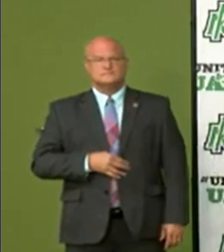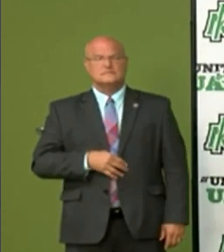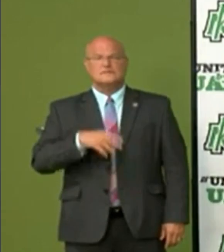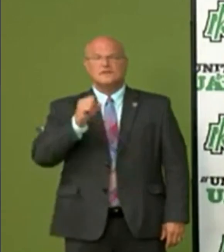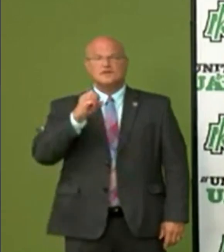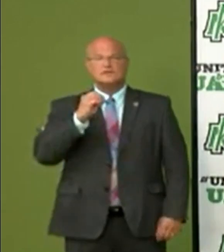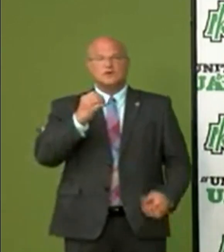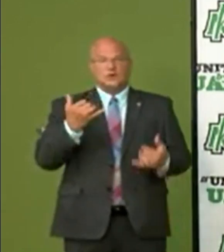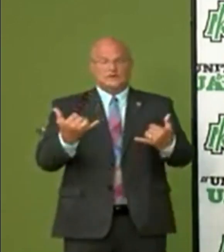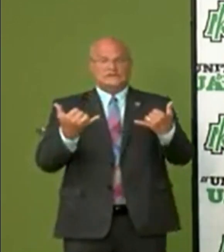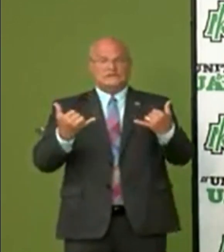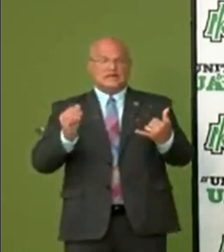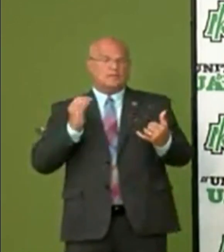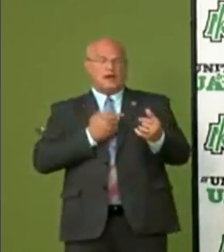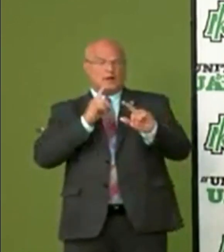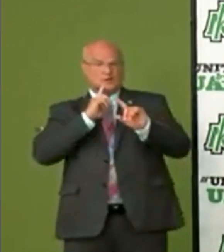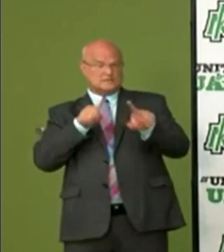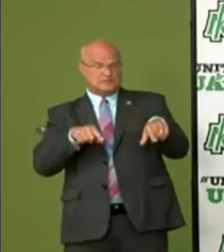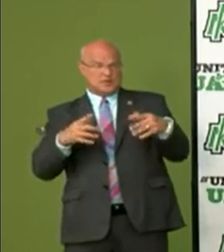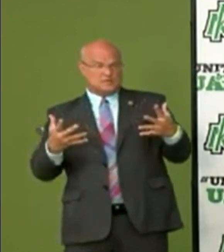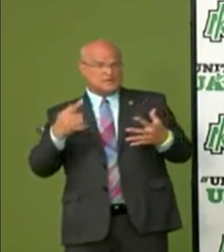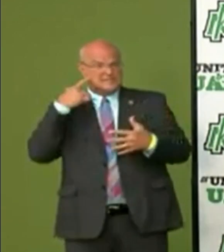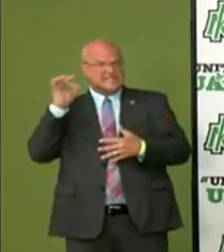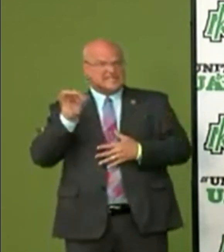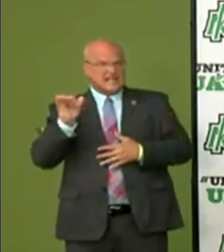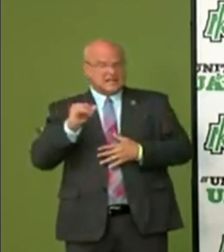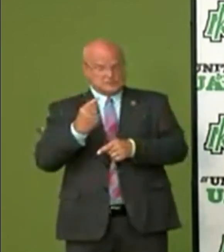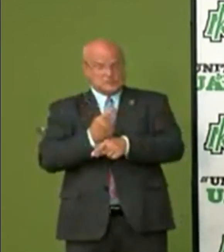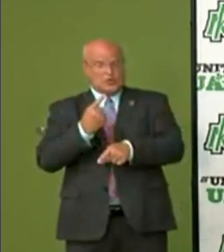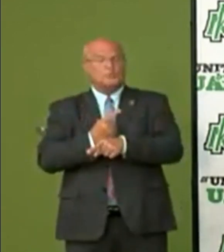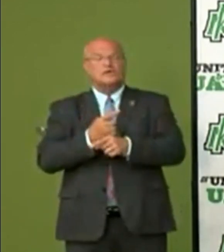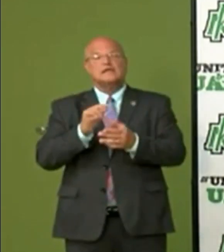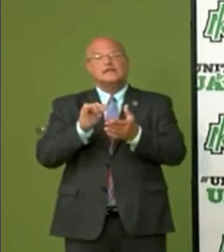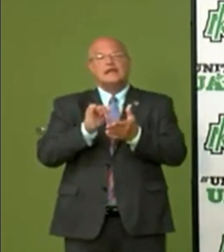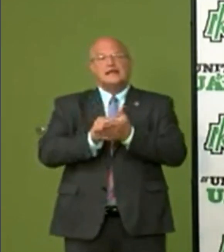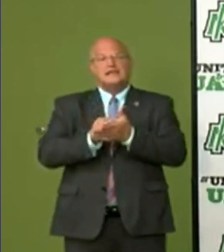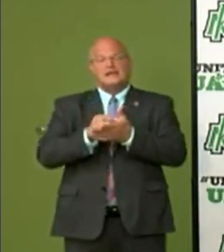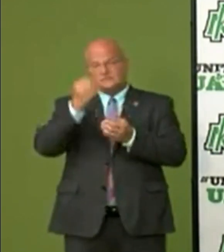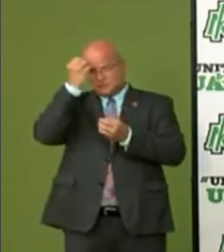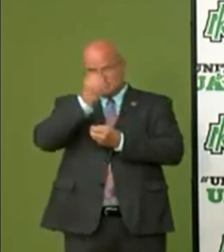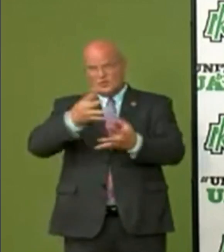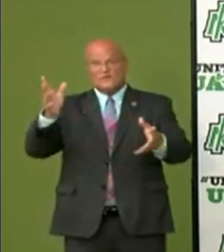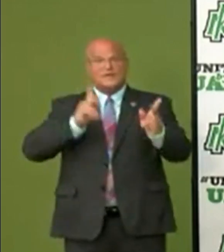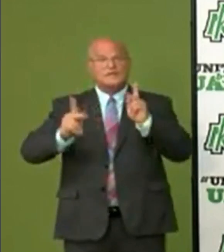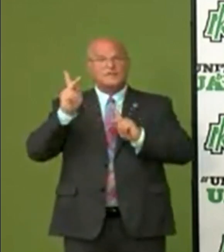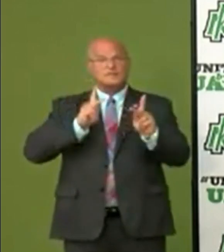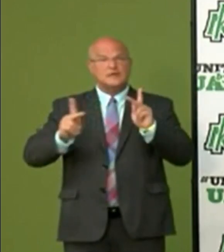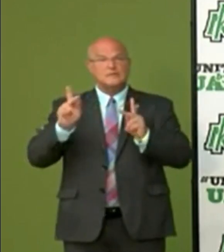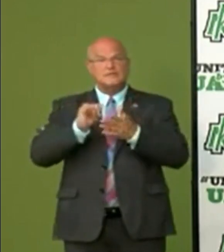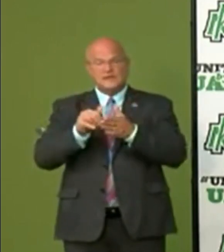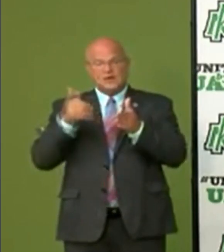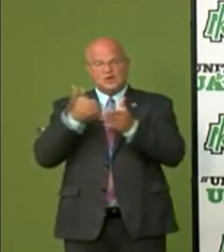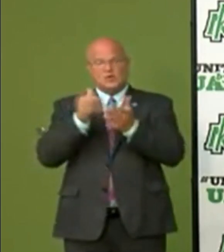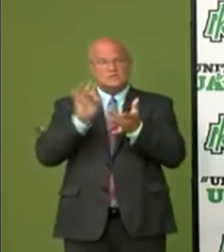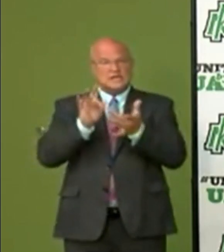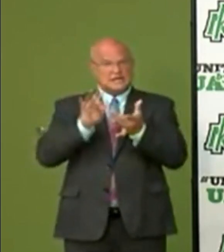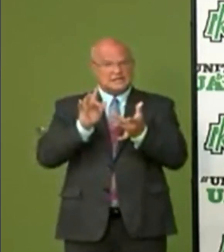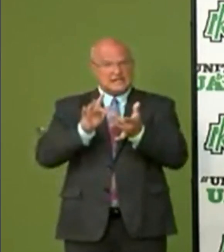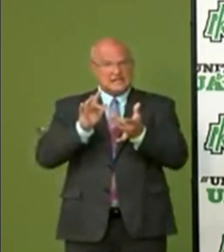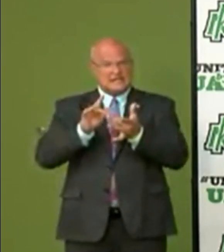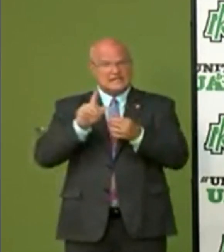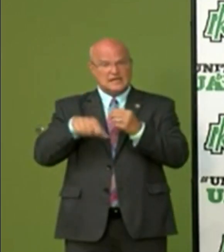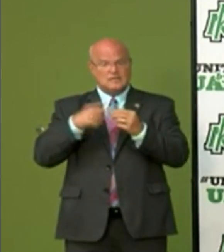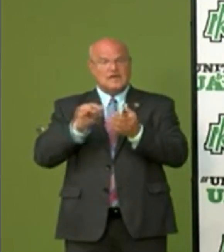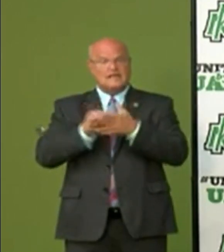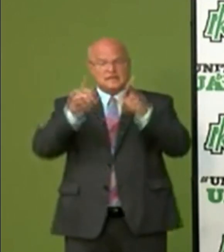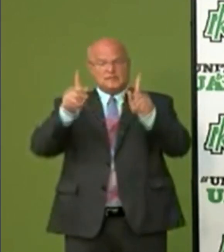So at this time, our response, it sounds like it was appropriate in that you would notify those individuals that are close contacts of